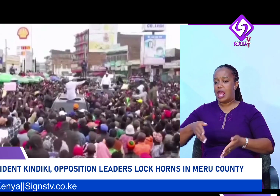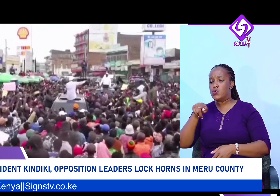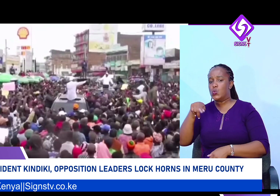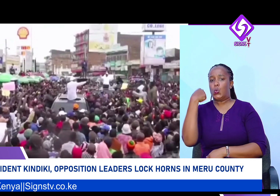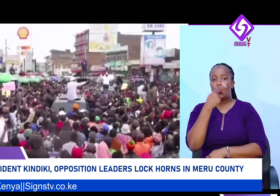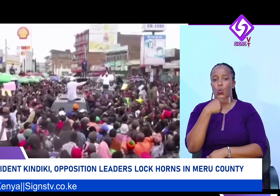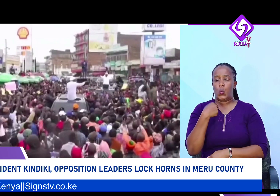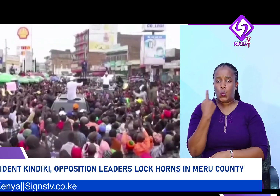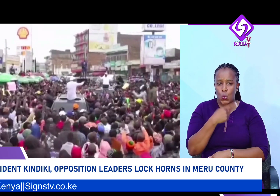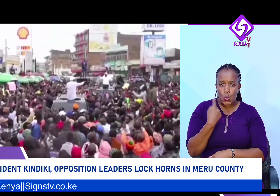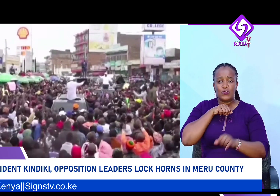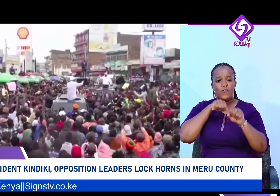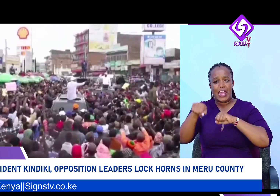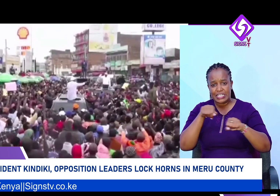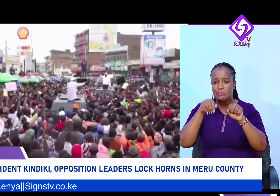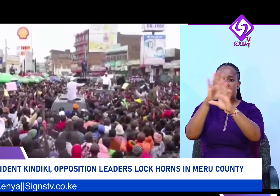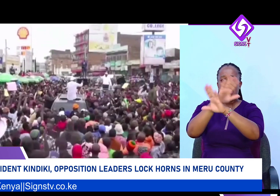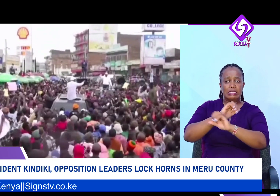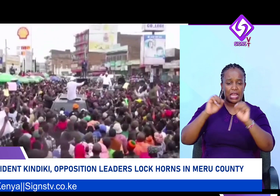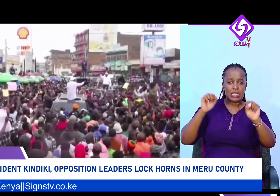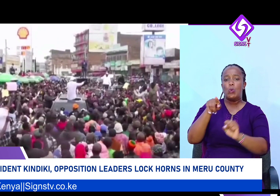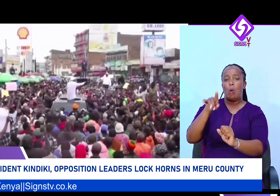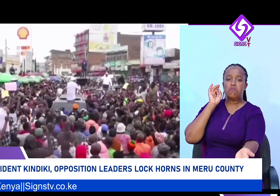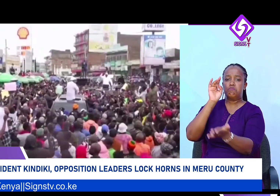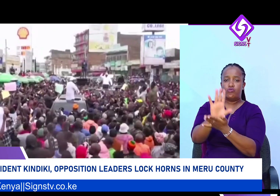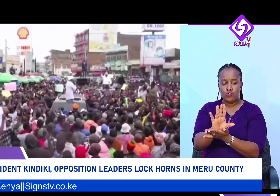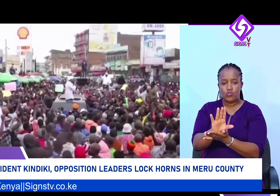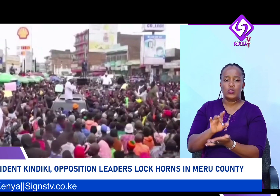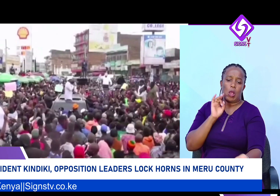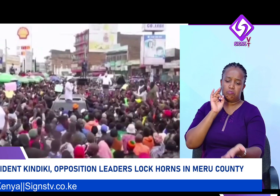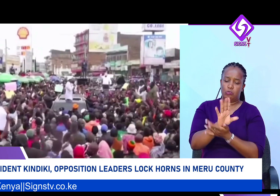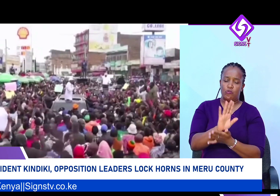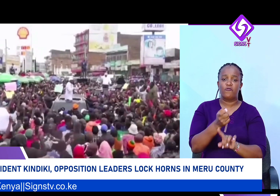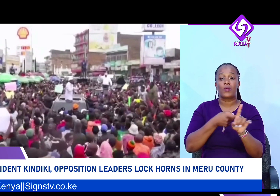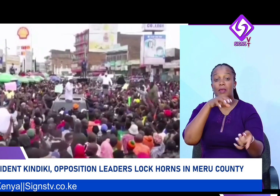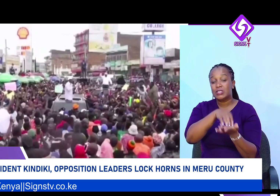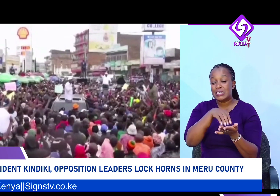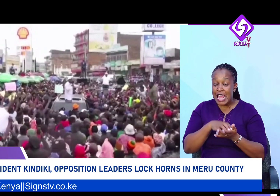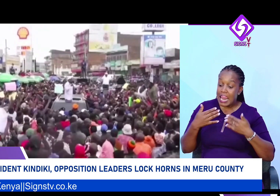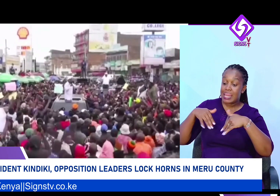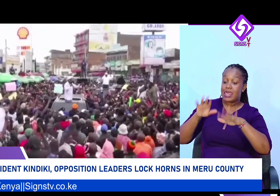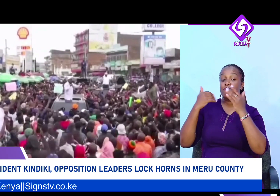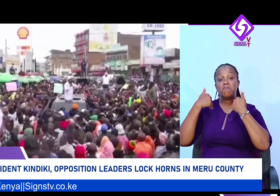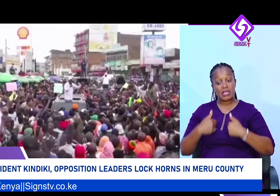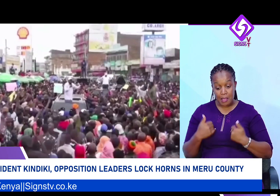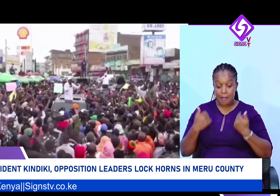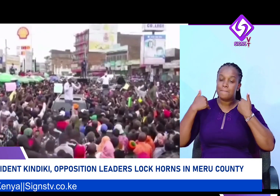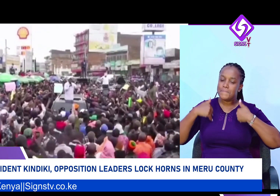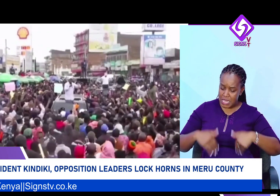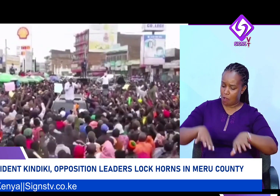kupigana na rais, ndio ukafukuzwa, ukatoka kwa kiti. Wachana na mimi. Sasa mimi ndio nimekalia. Wachana